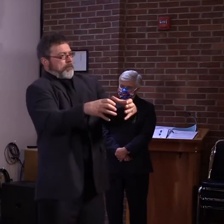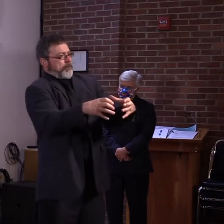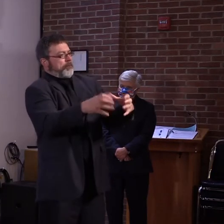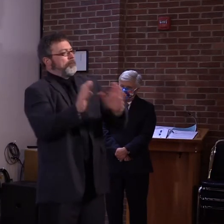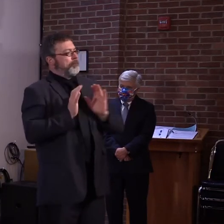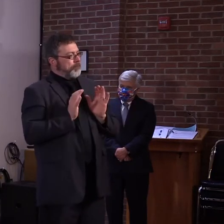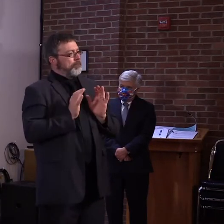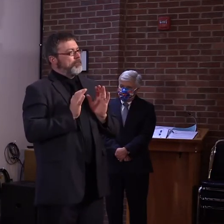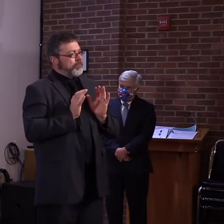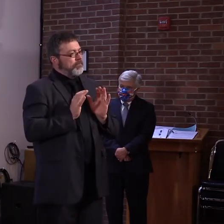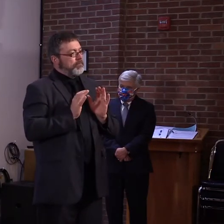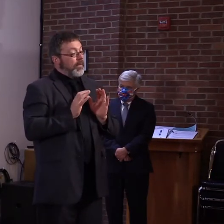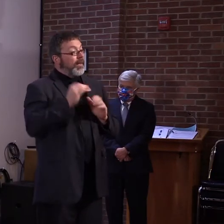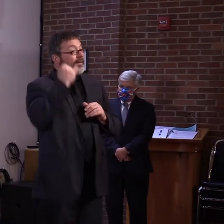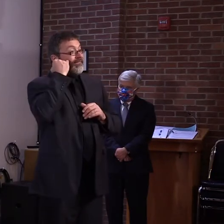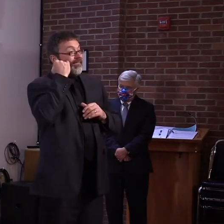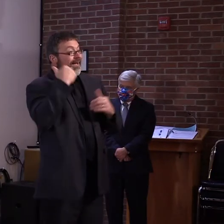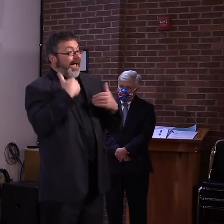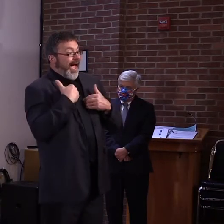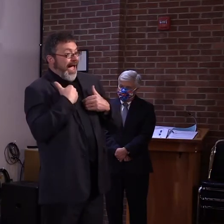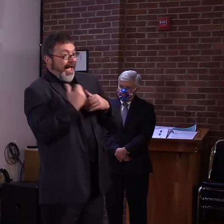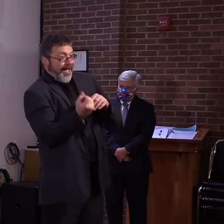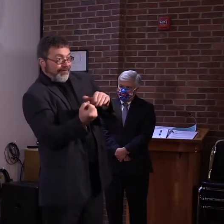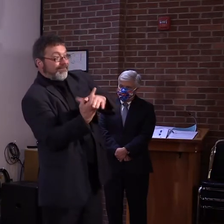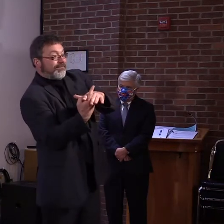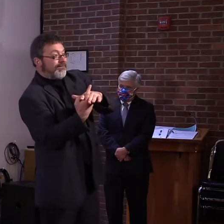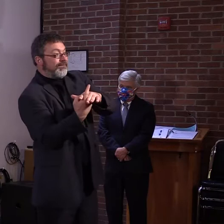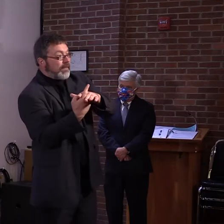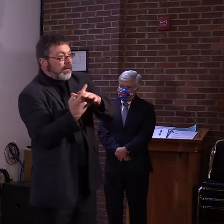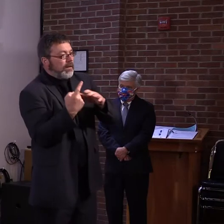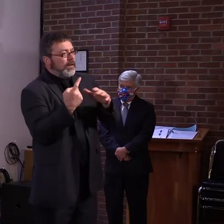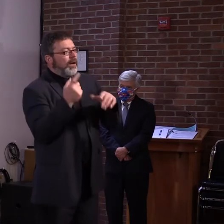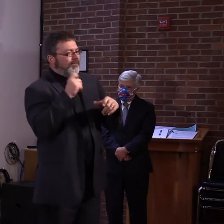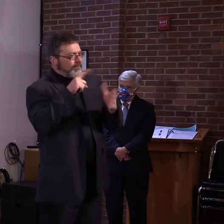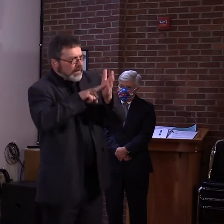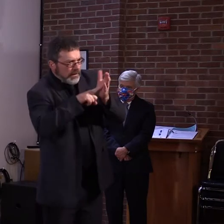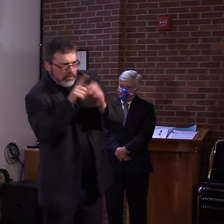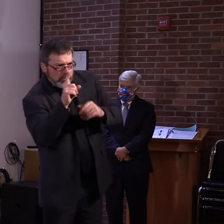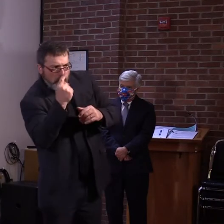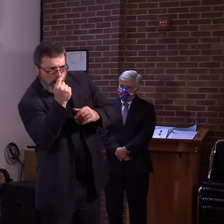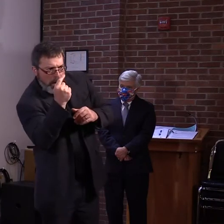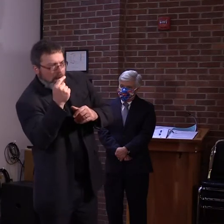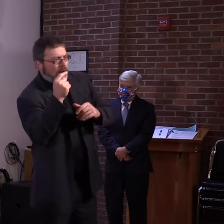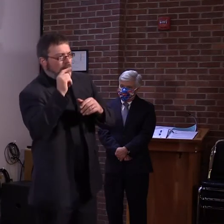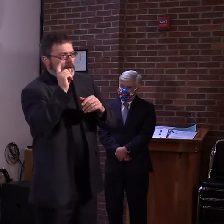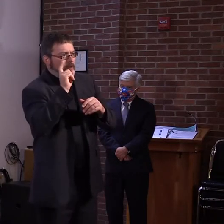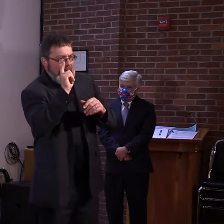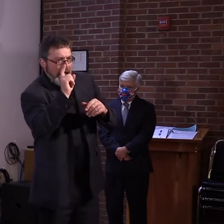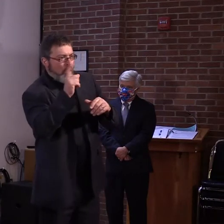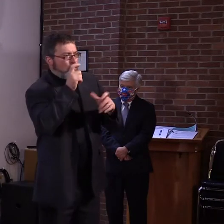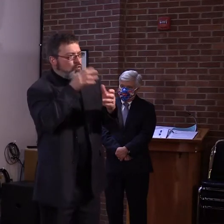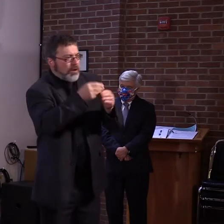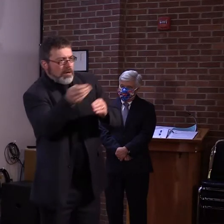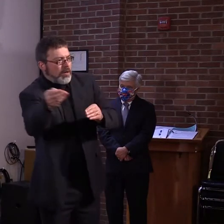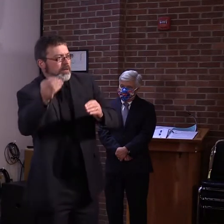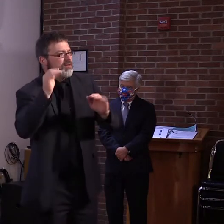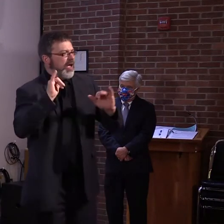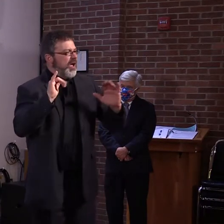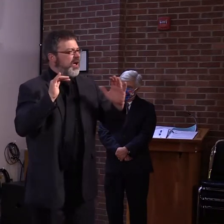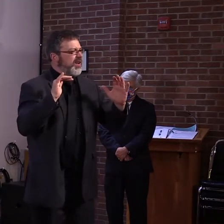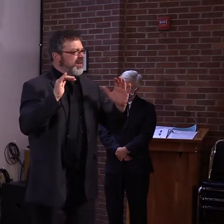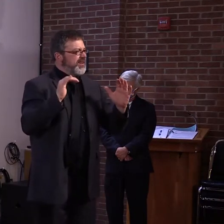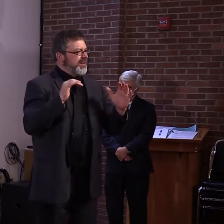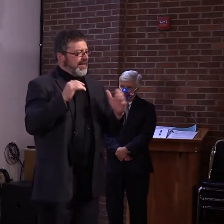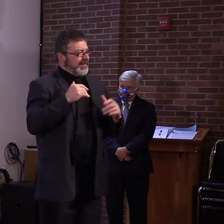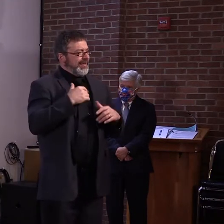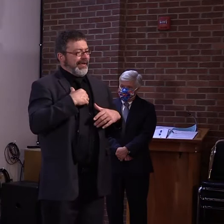a case or an outbreak of some sort, I would have to believe, I have to have faith in the institutions to come